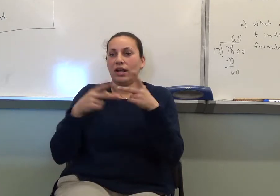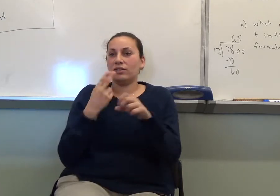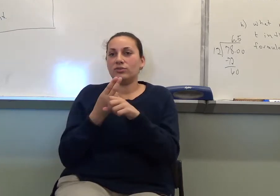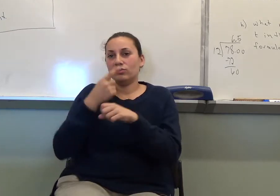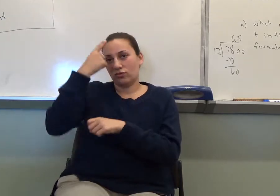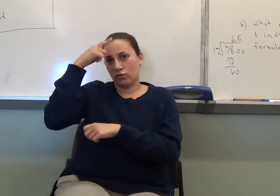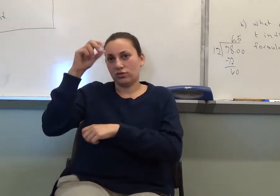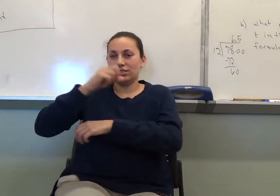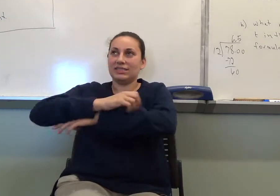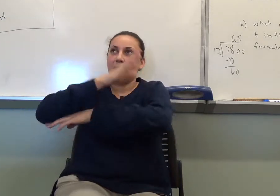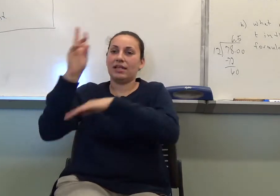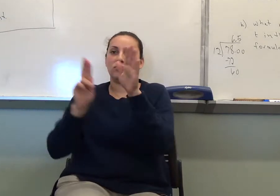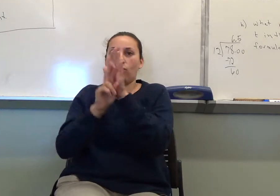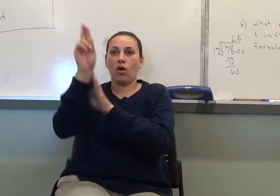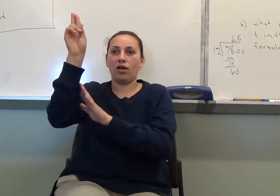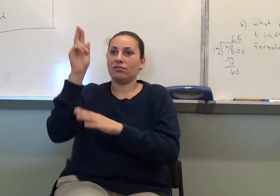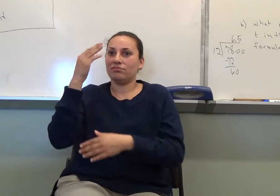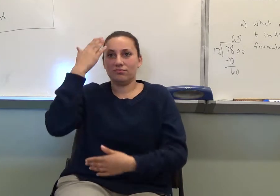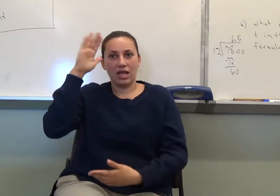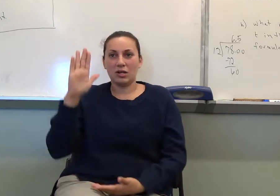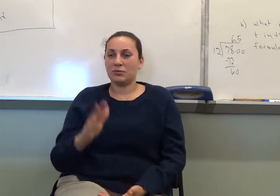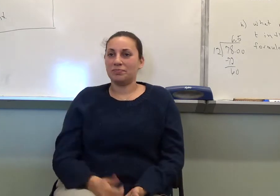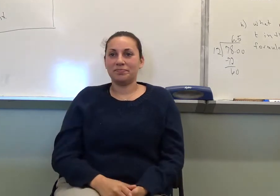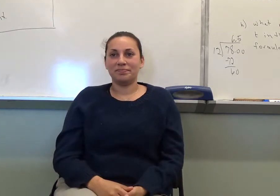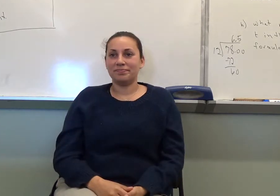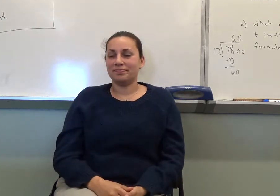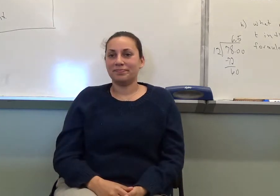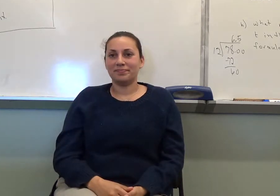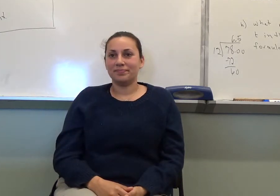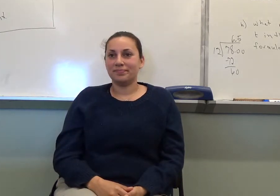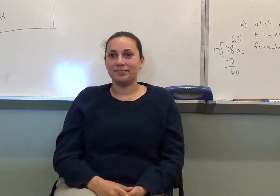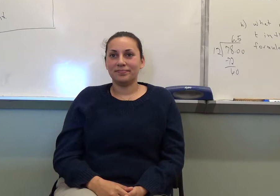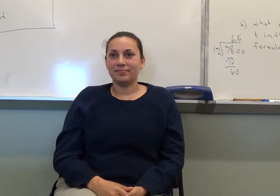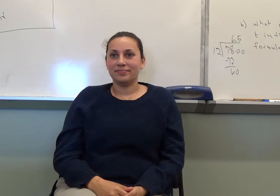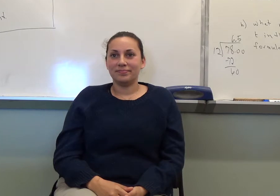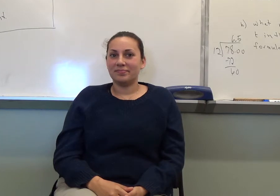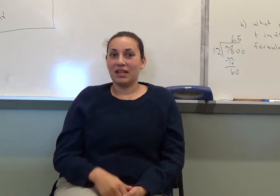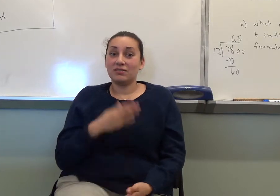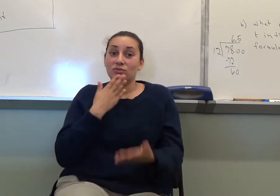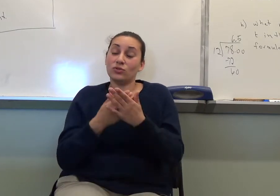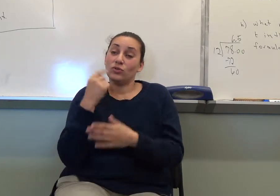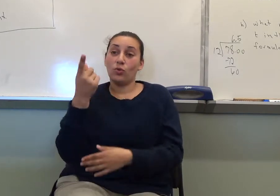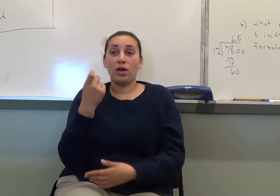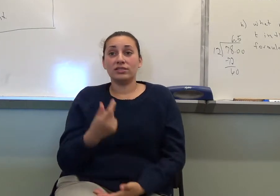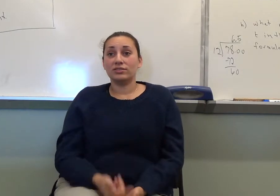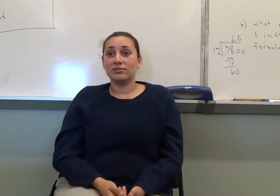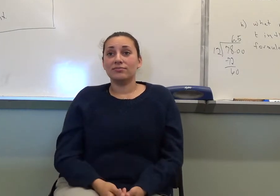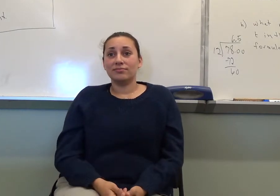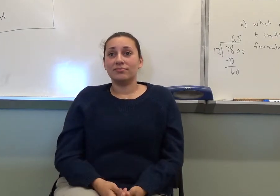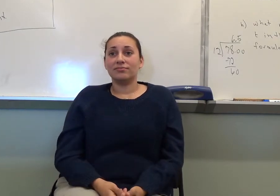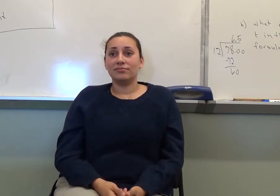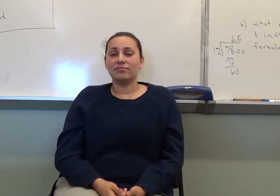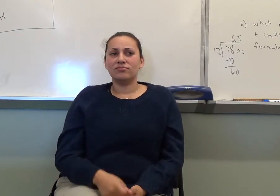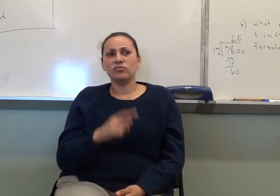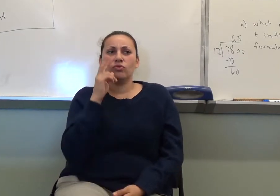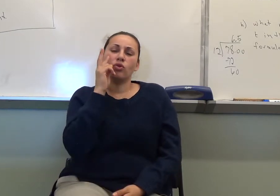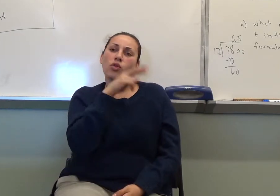put those numbers in your calculator? Does everybody agree that this is what we put the things in the